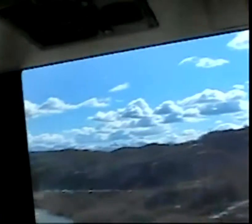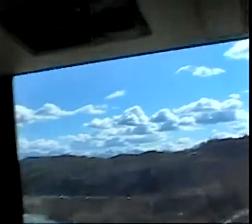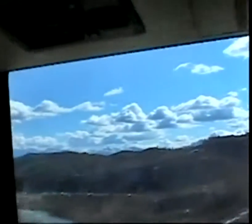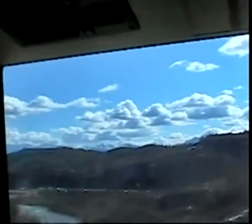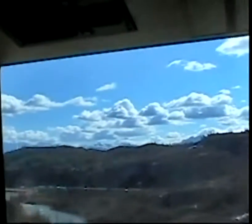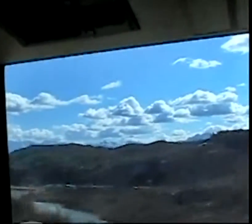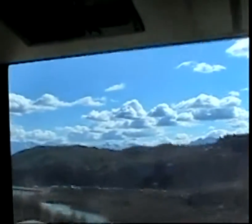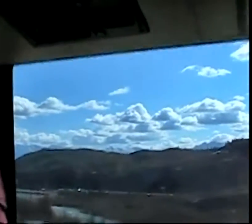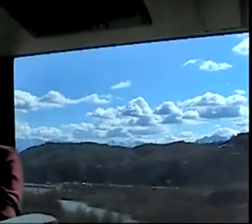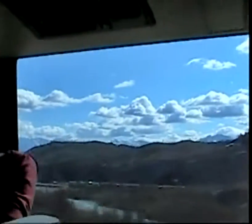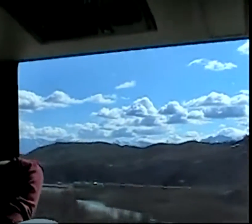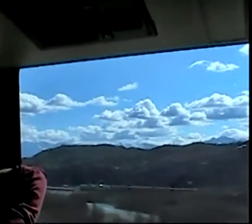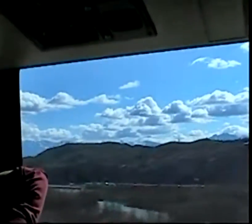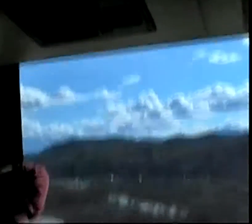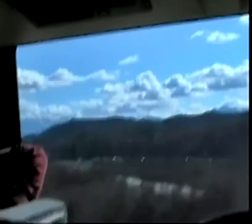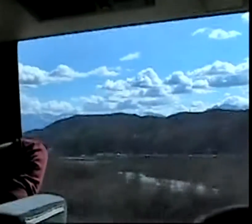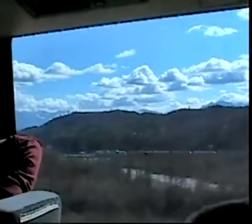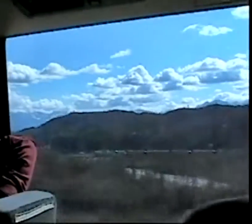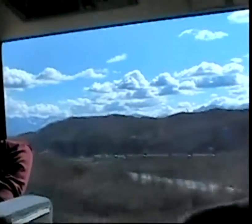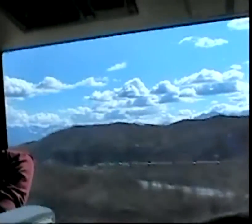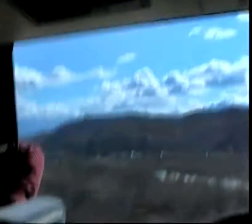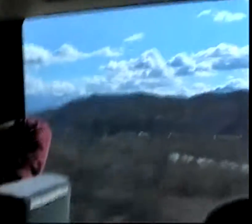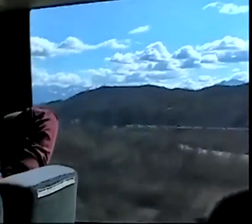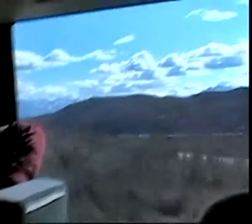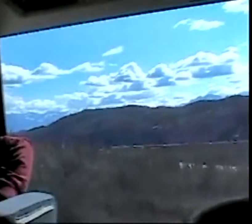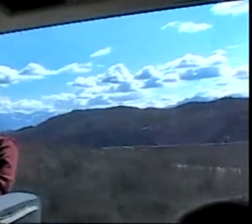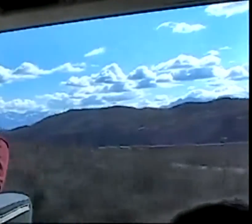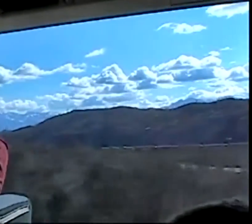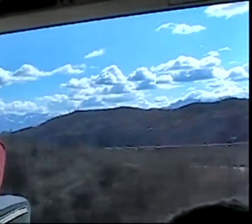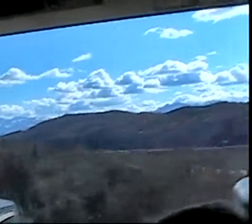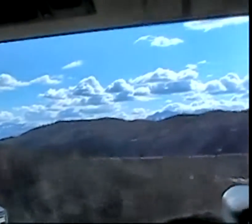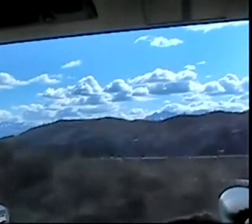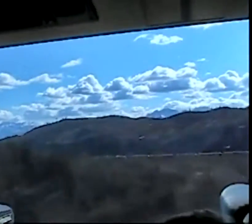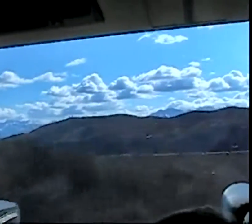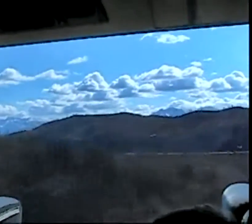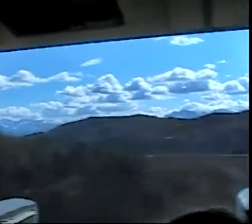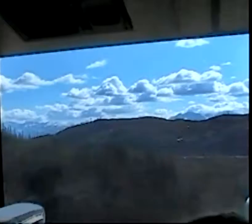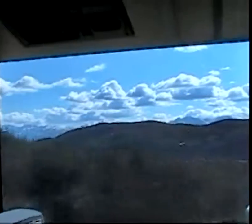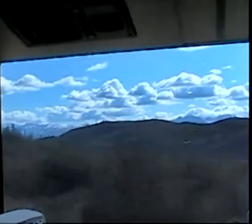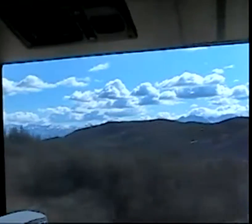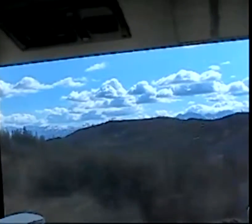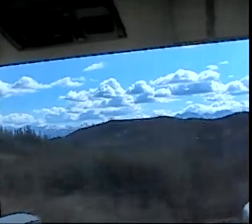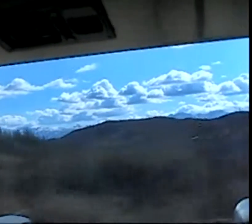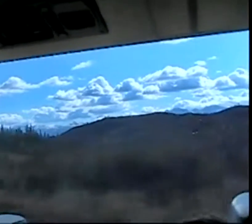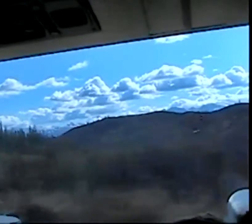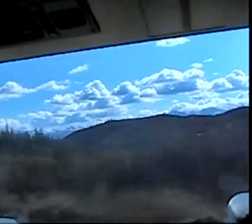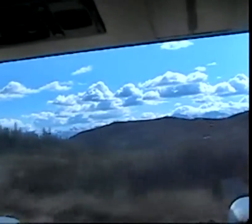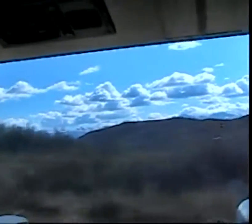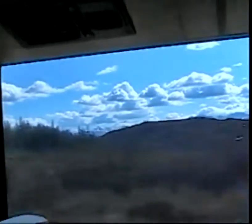Fraser, BC, and you can see the train track right over there. This is where I'll be putting you on the train coming back.